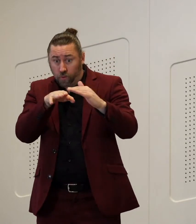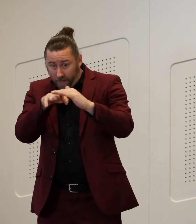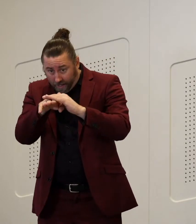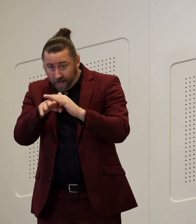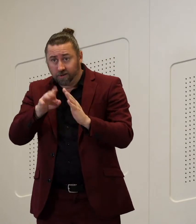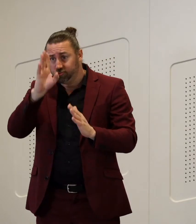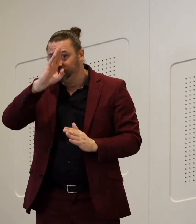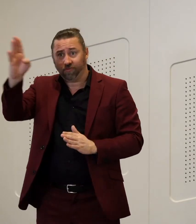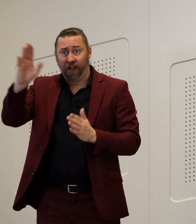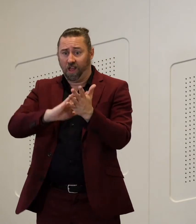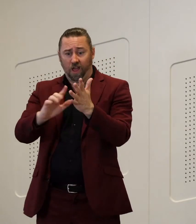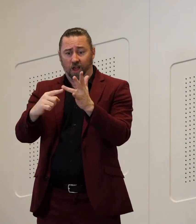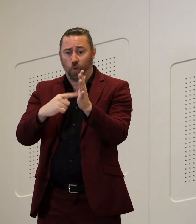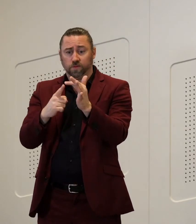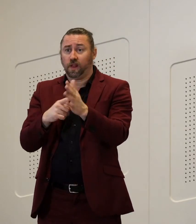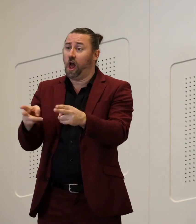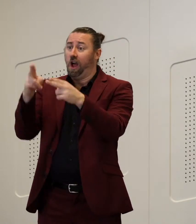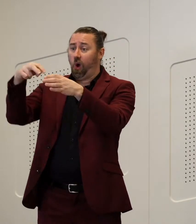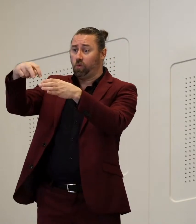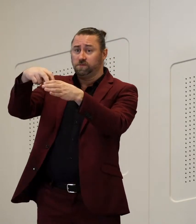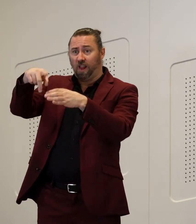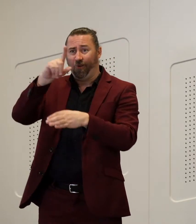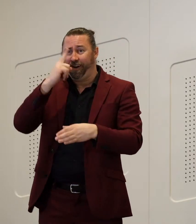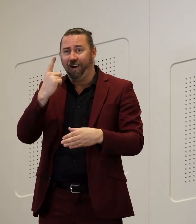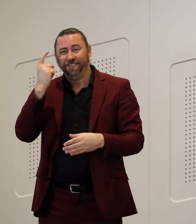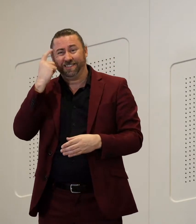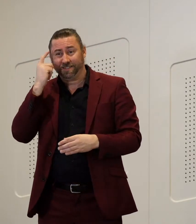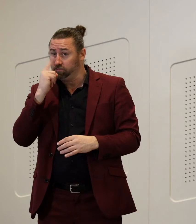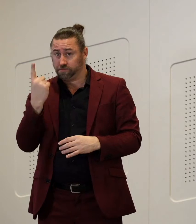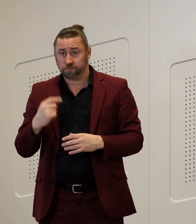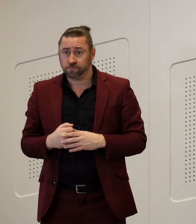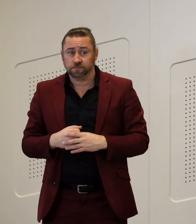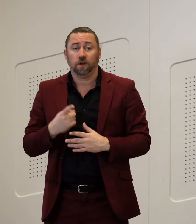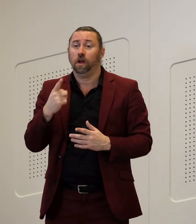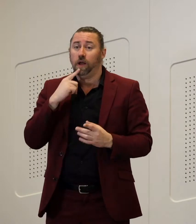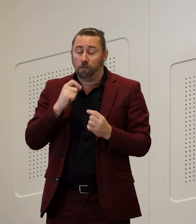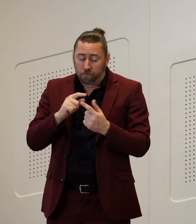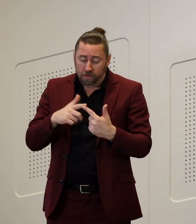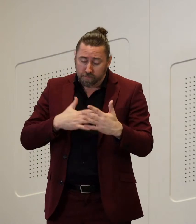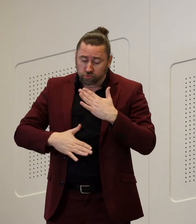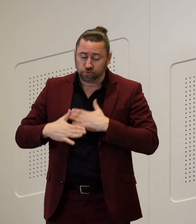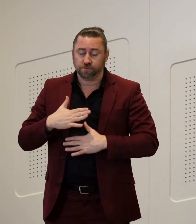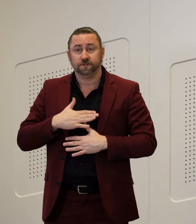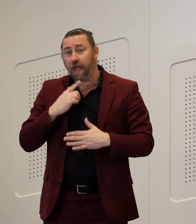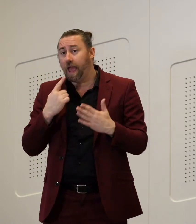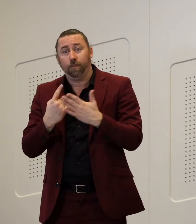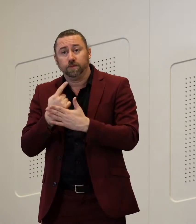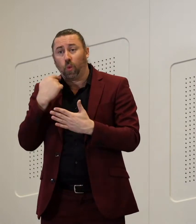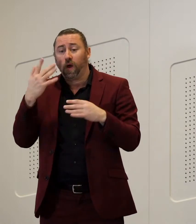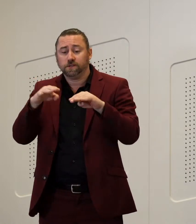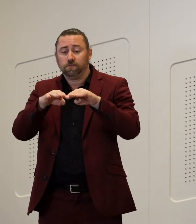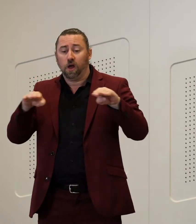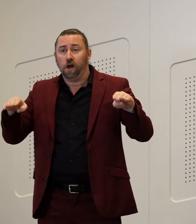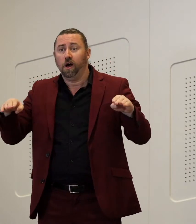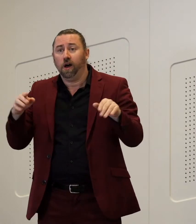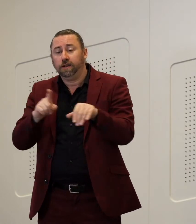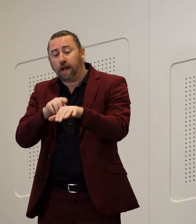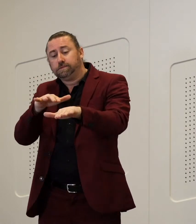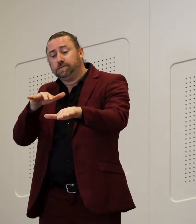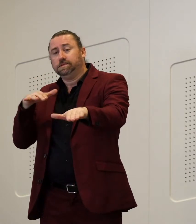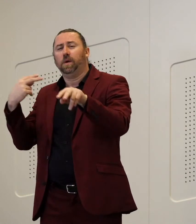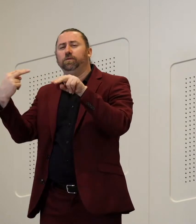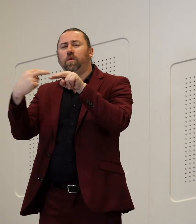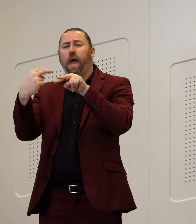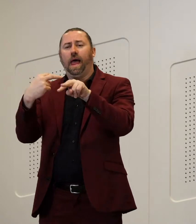As the Minister said quite rightly, now is the time for patience. We have seen, as we expected, every time we go to hard border closures, that there has been delays, there